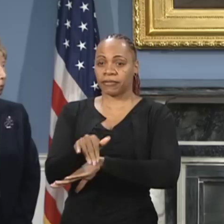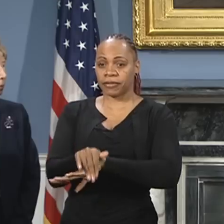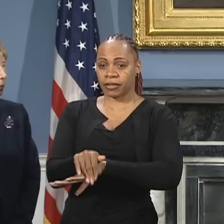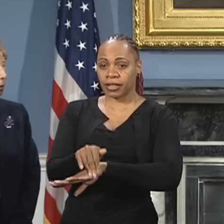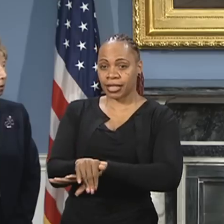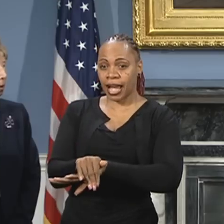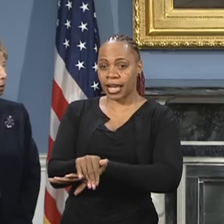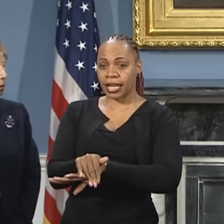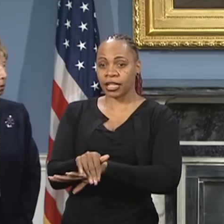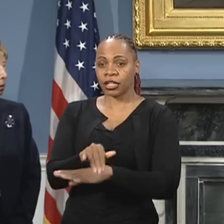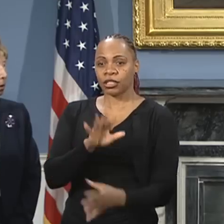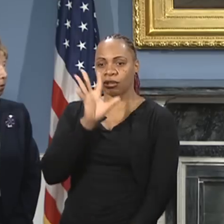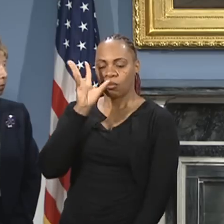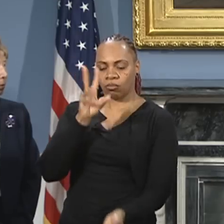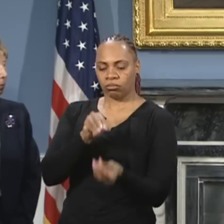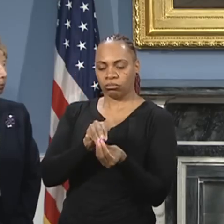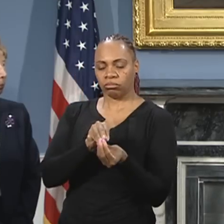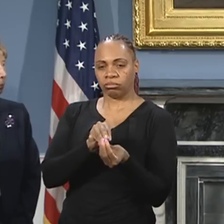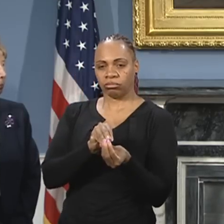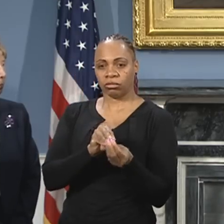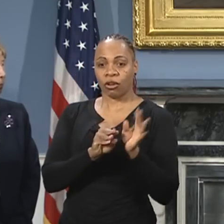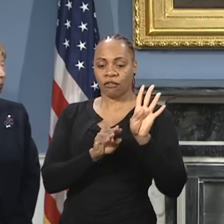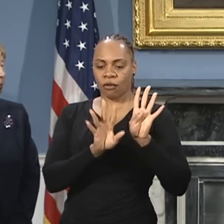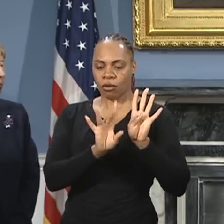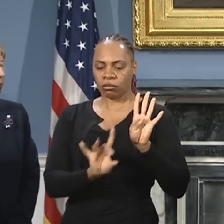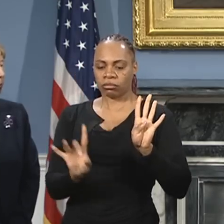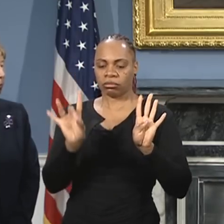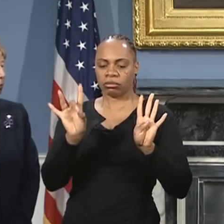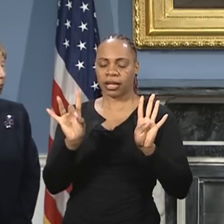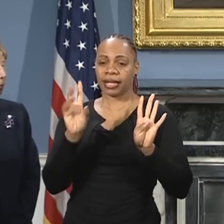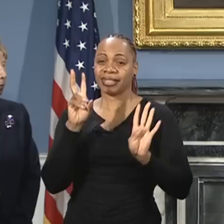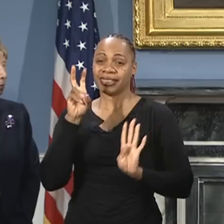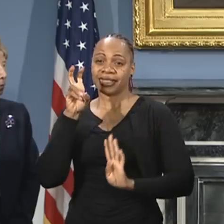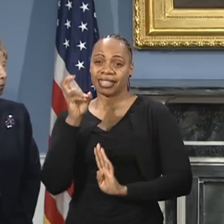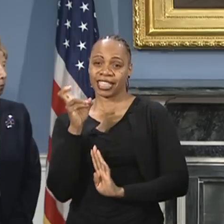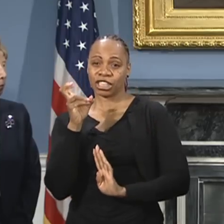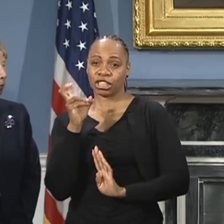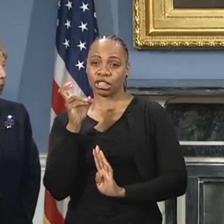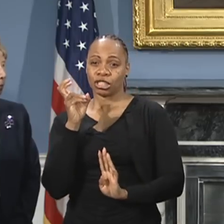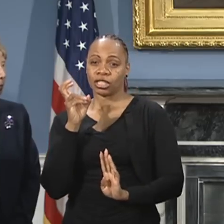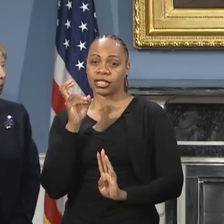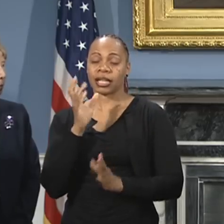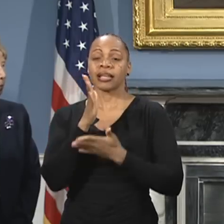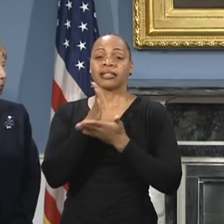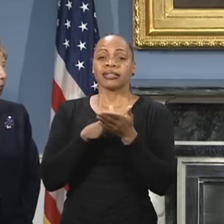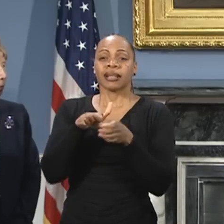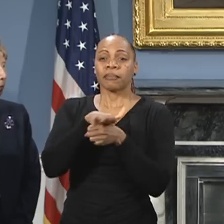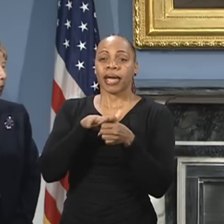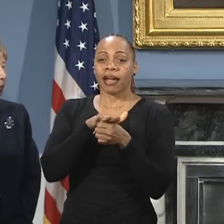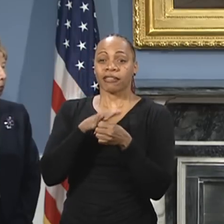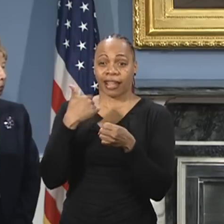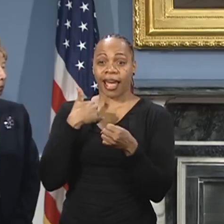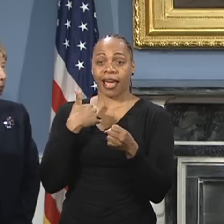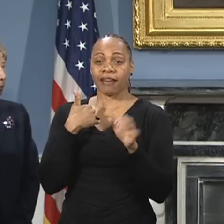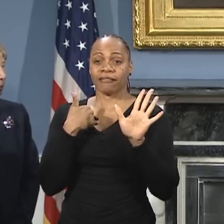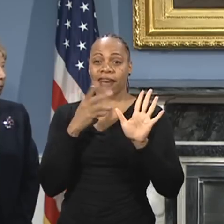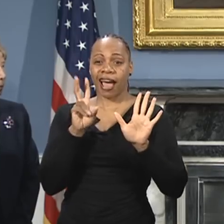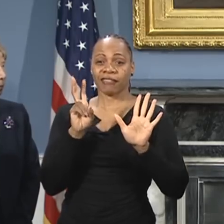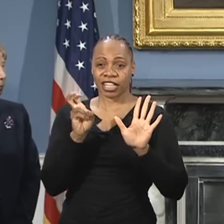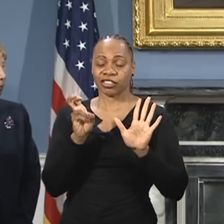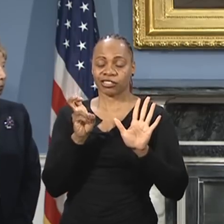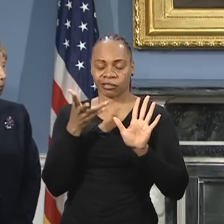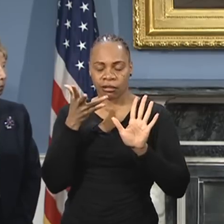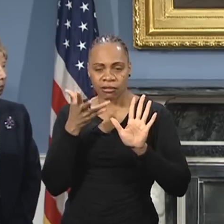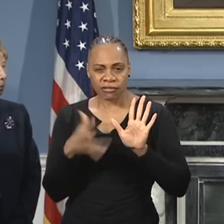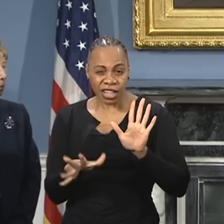on the part of the city, between 4 to 8 inches total. Again, in some areas of the city, we're between 4 and 5 inches already. So we're probably going to get closer to